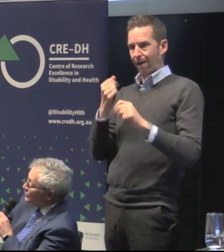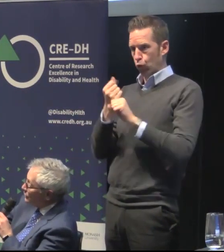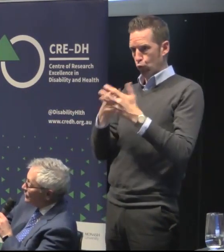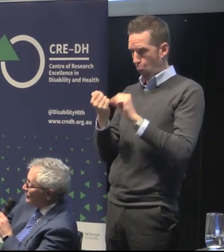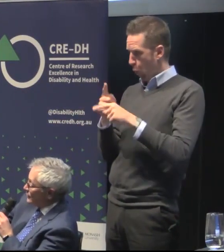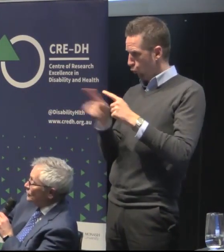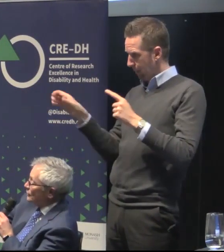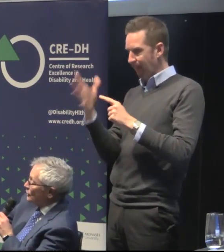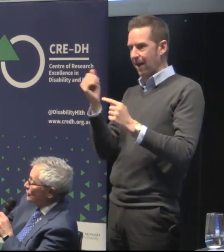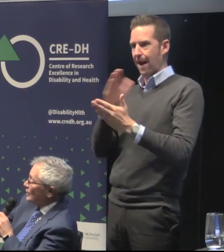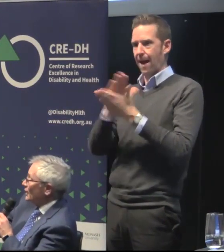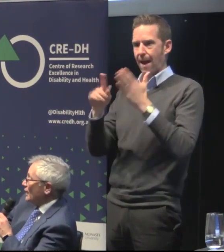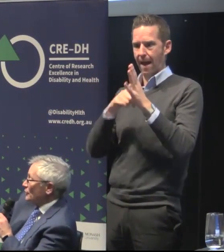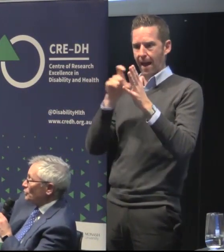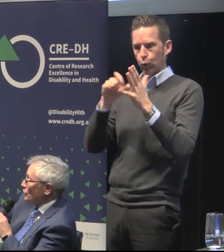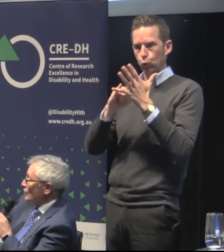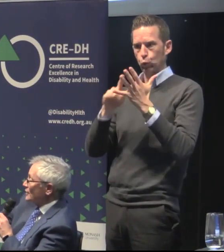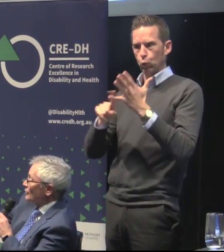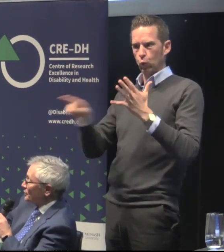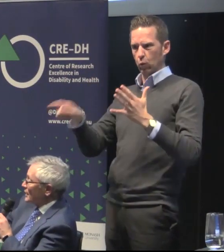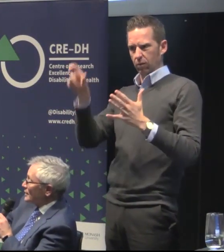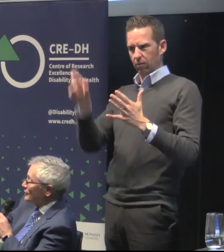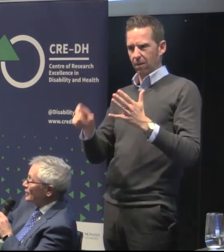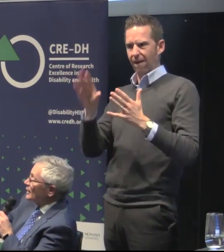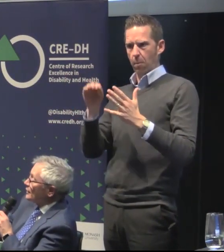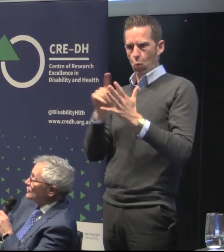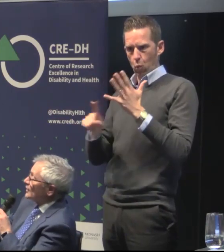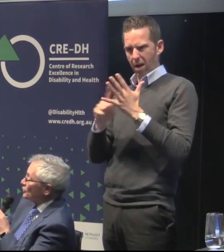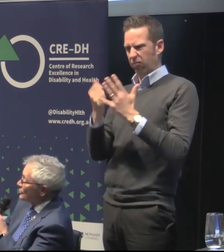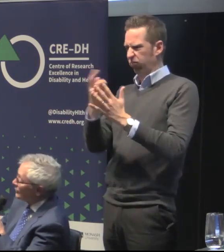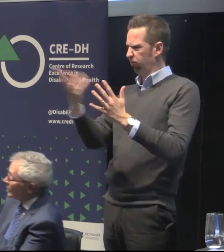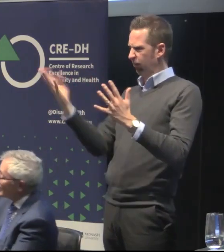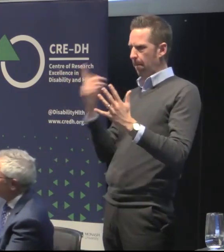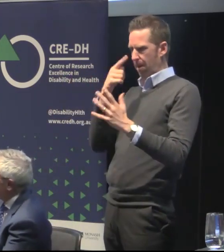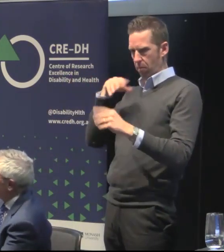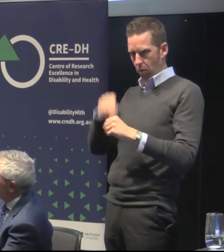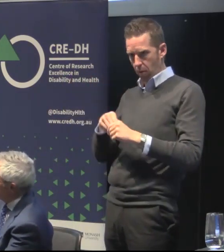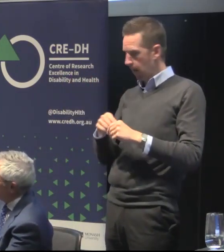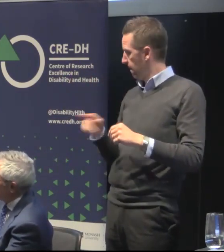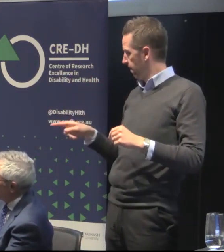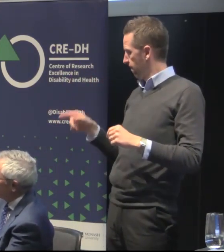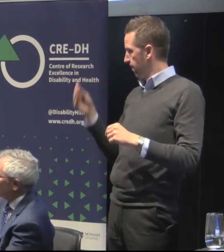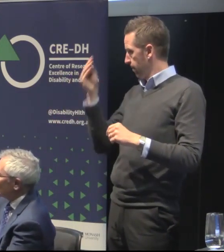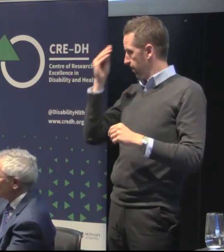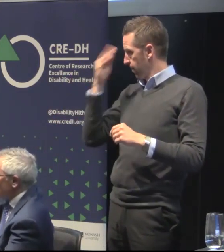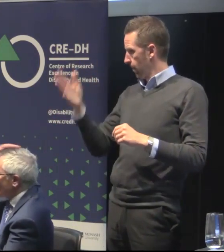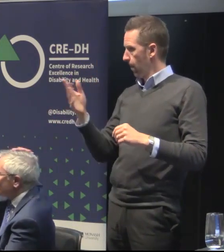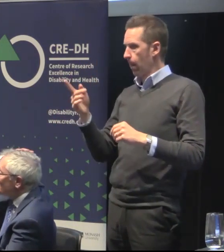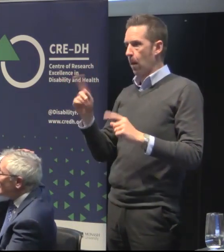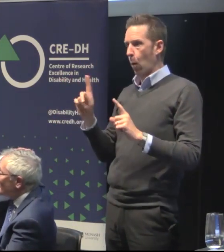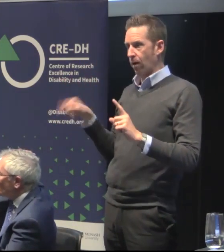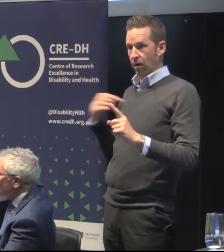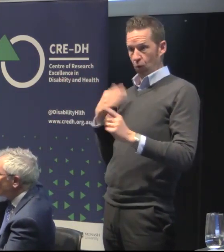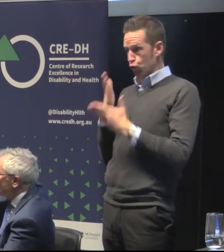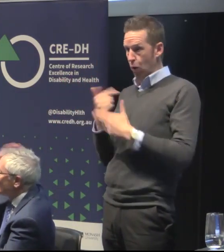had HACSU, the Secretary of the Union. It was a broad range of representatives. And just to give you a secret, I'm actually 35, but the process